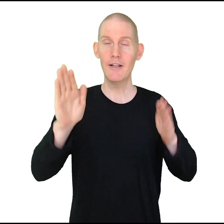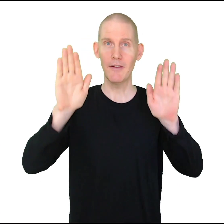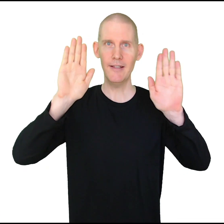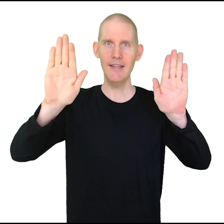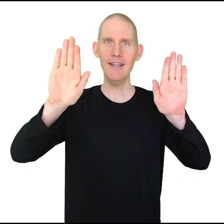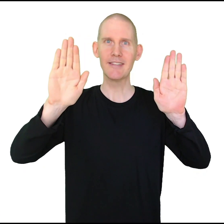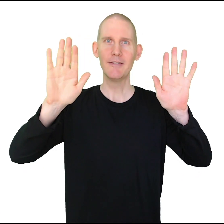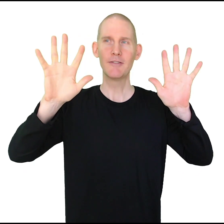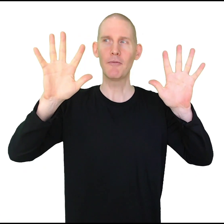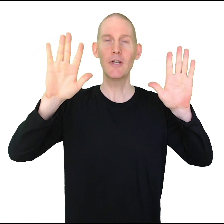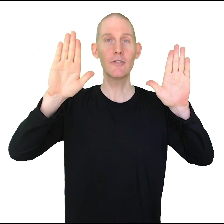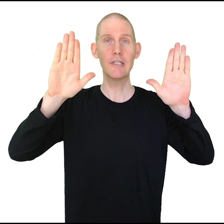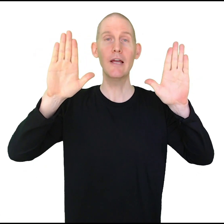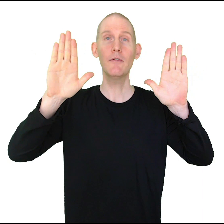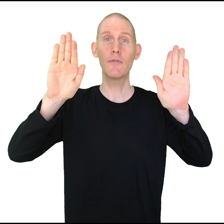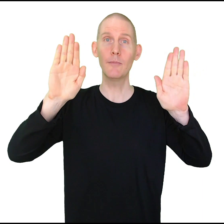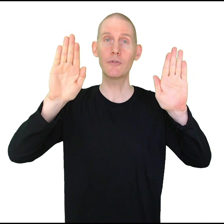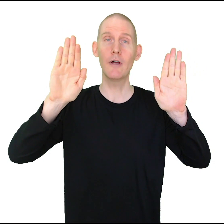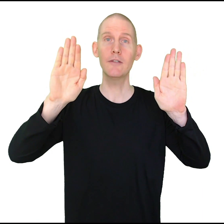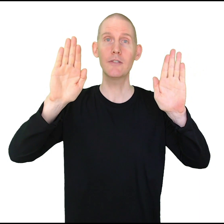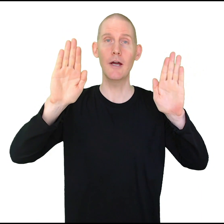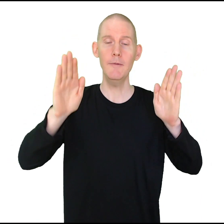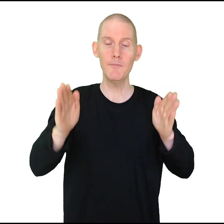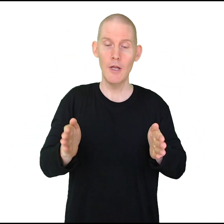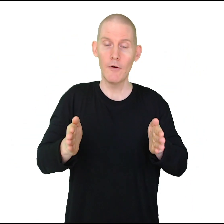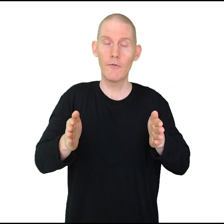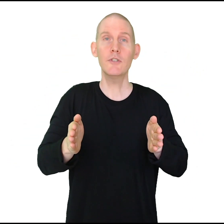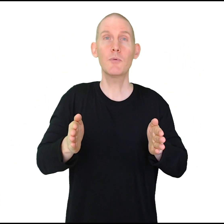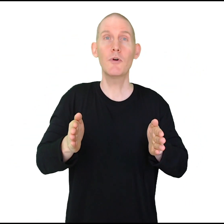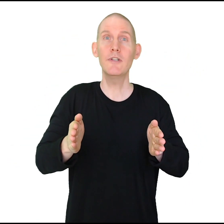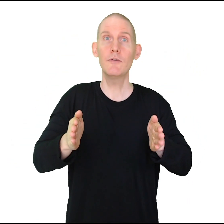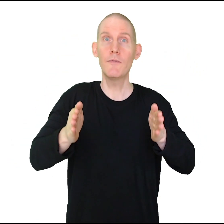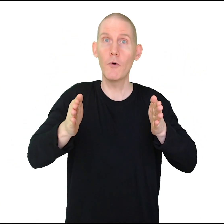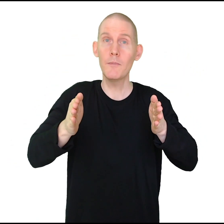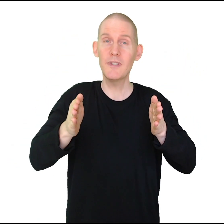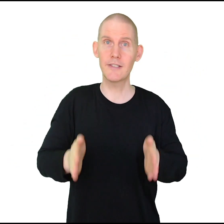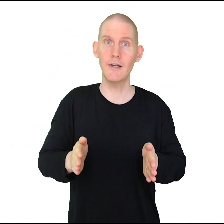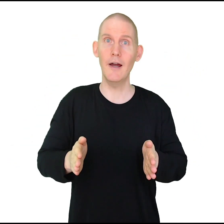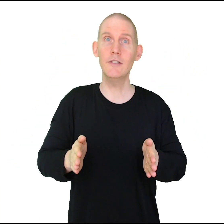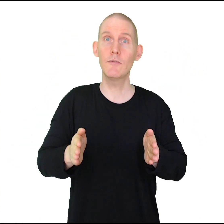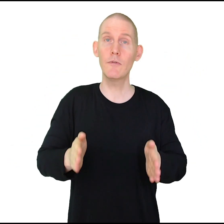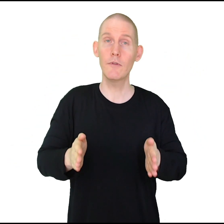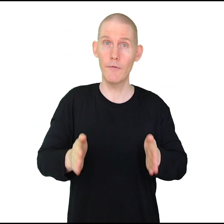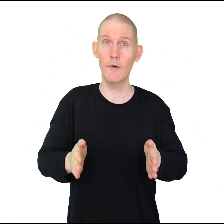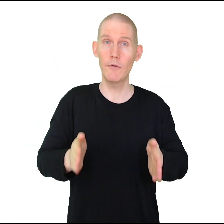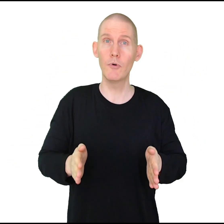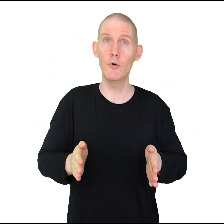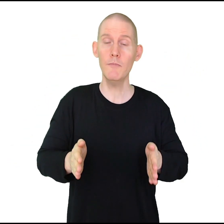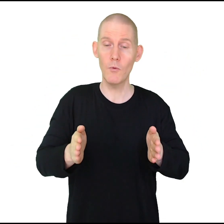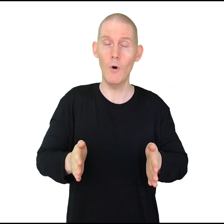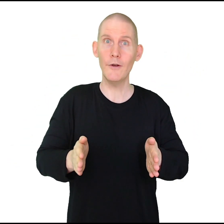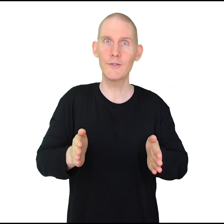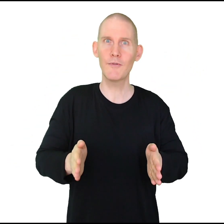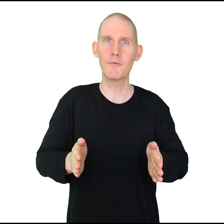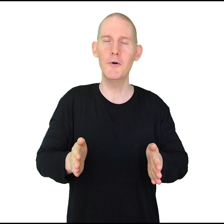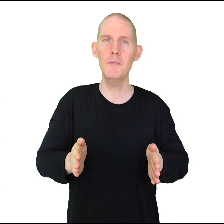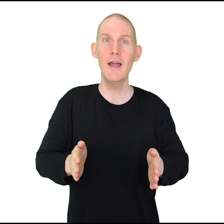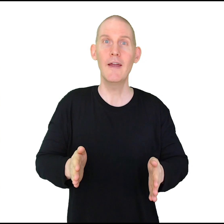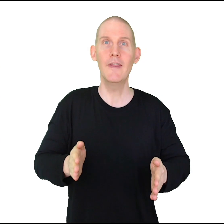Like this. So fingers together, thumbs alongside. First, we're going to form the sides of the room, the walls of the room, and then we're